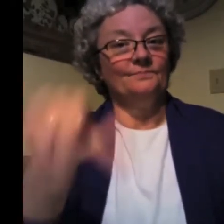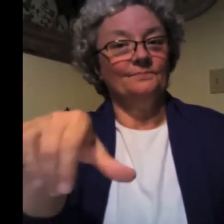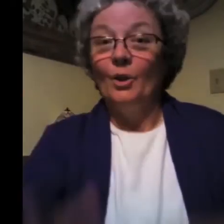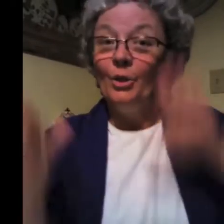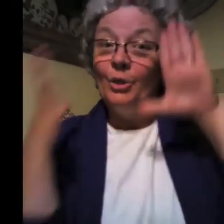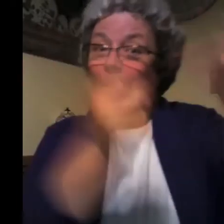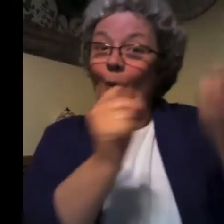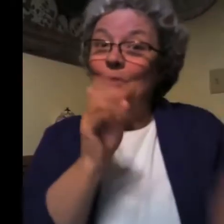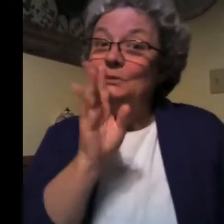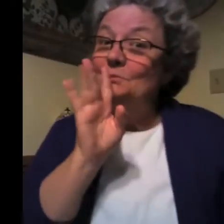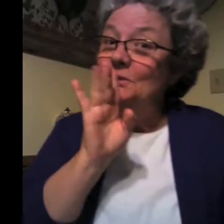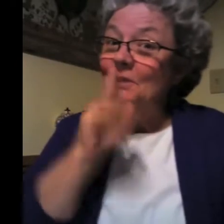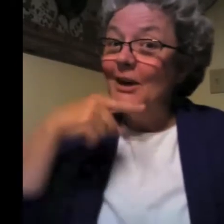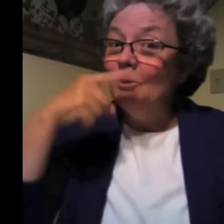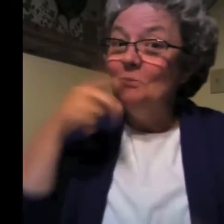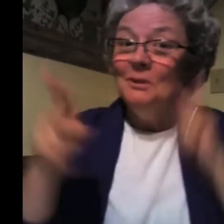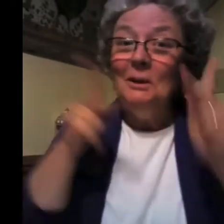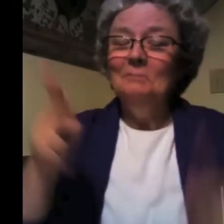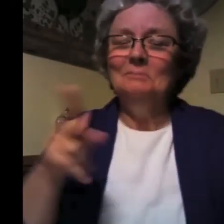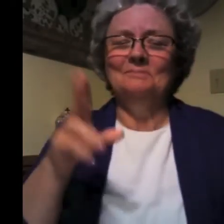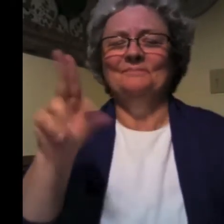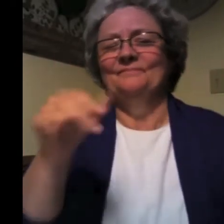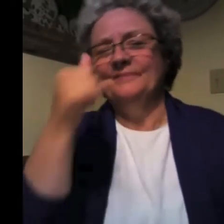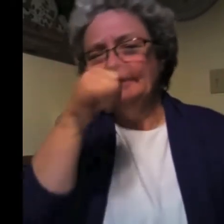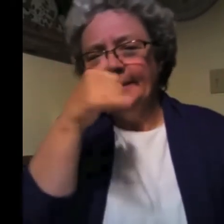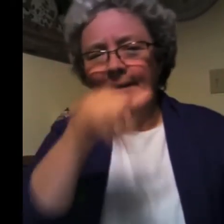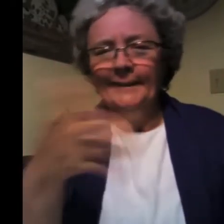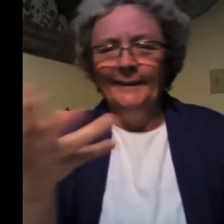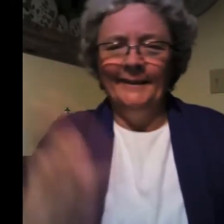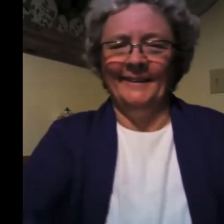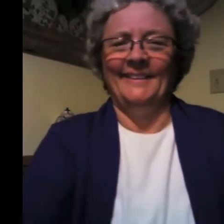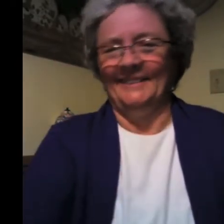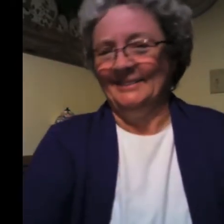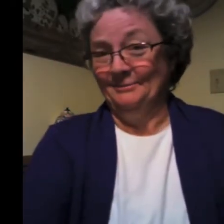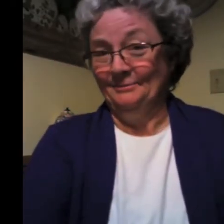But speaking and hearing people, it's silly to get rid of them.